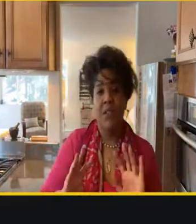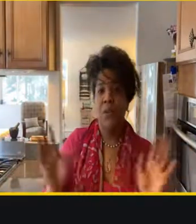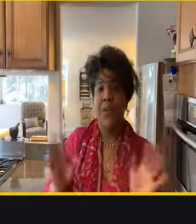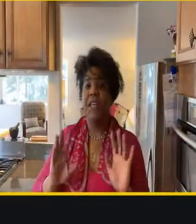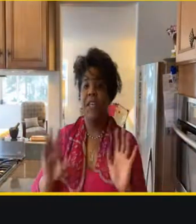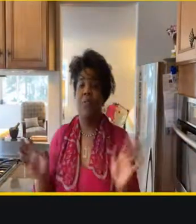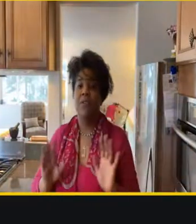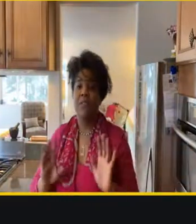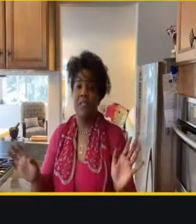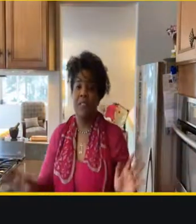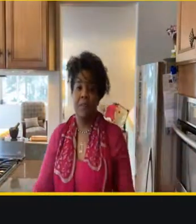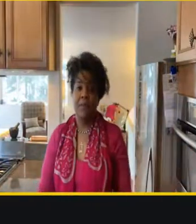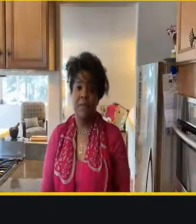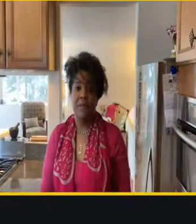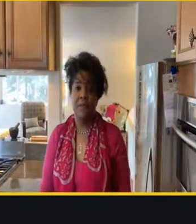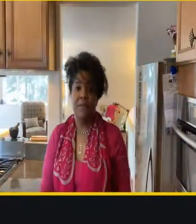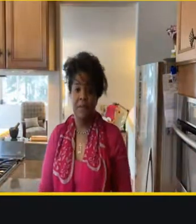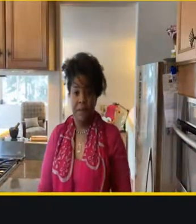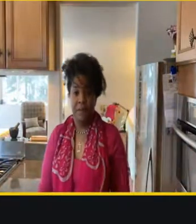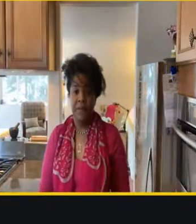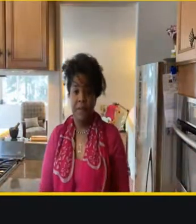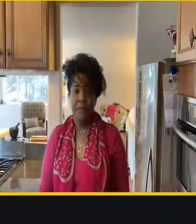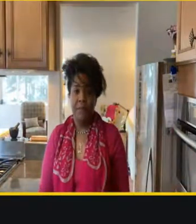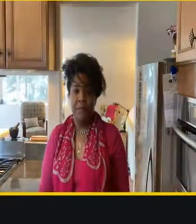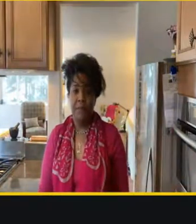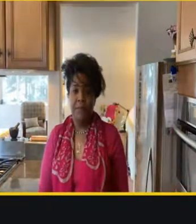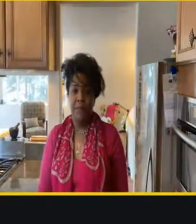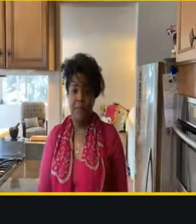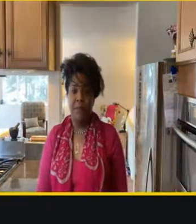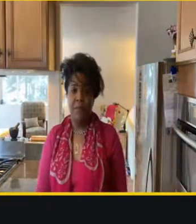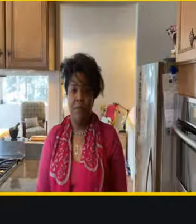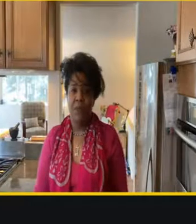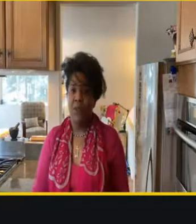We don't need any more victims.